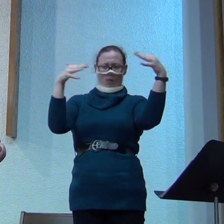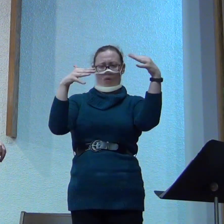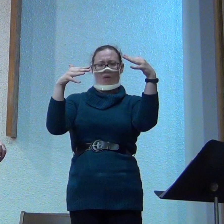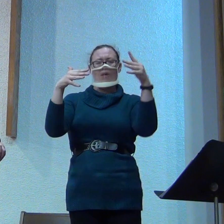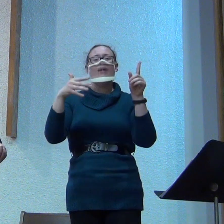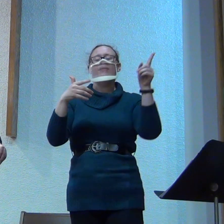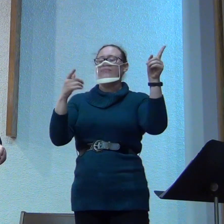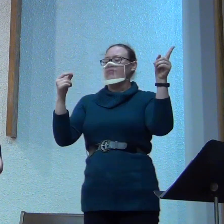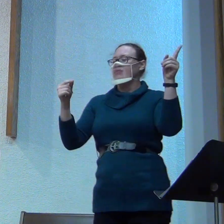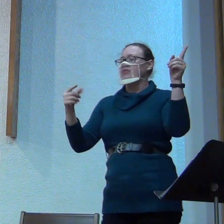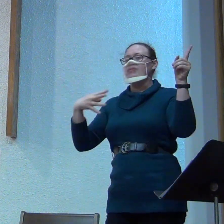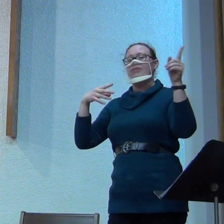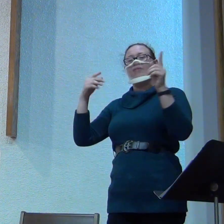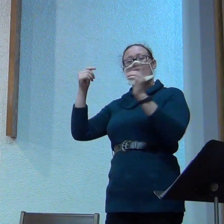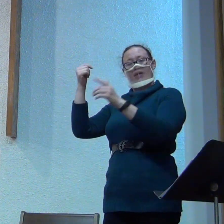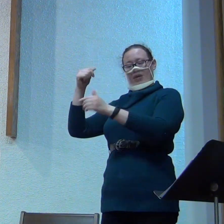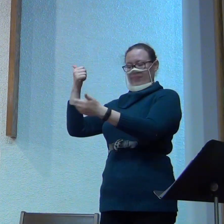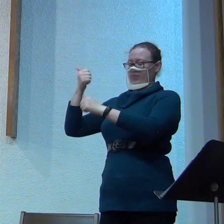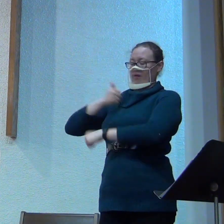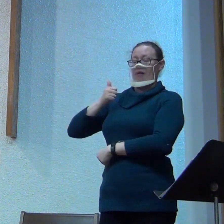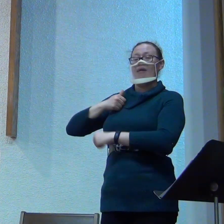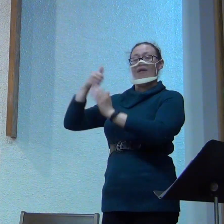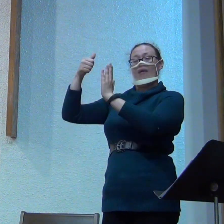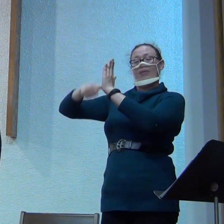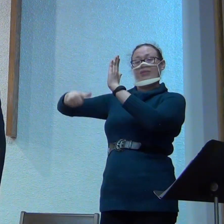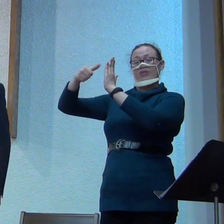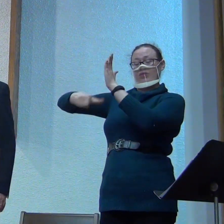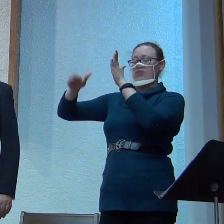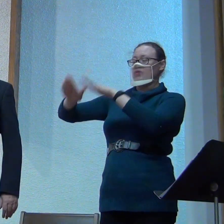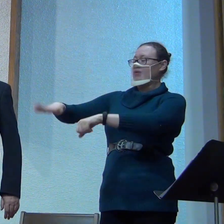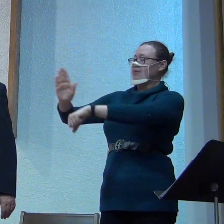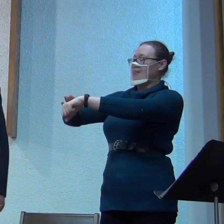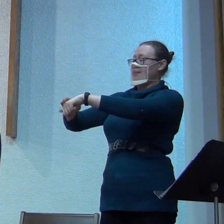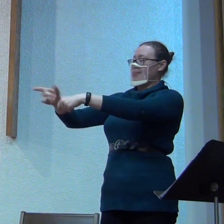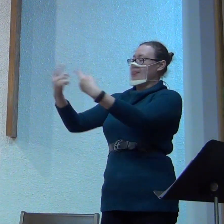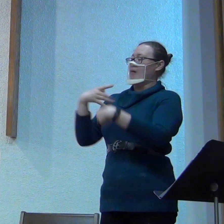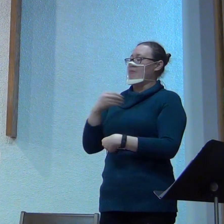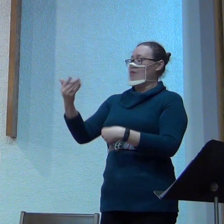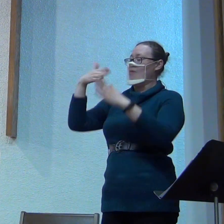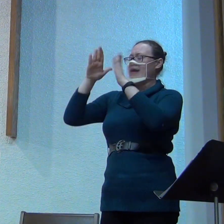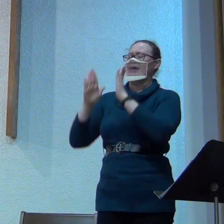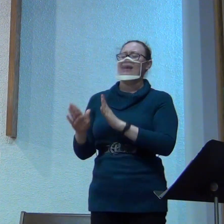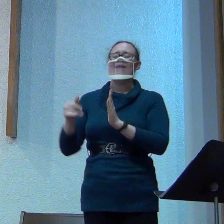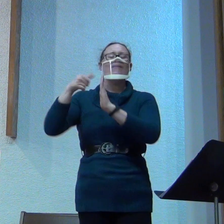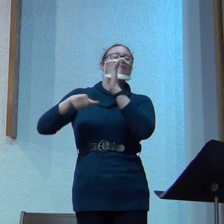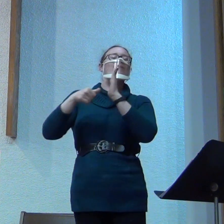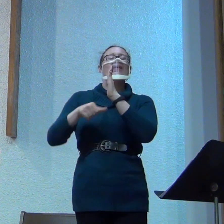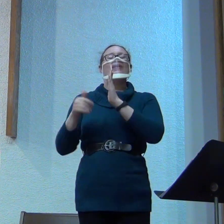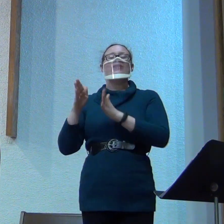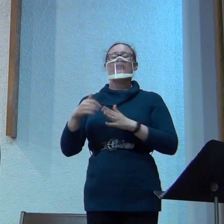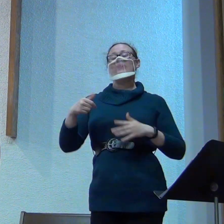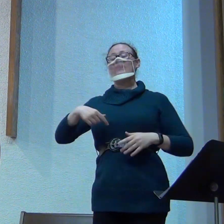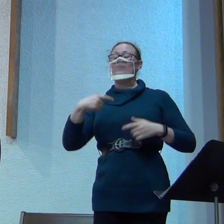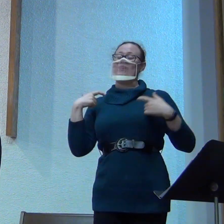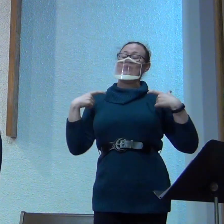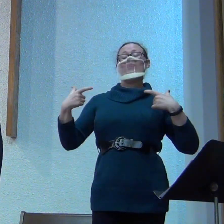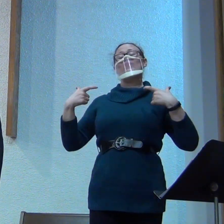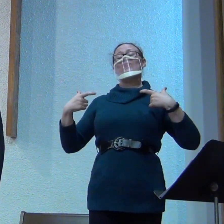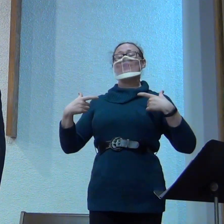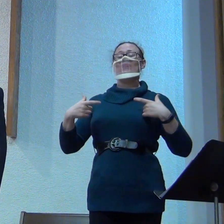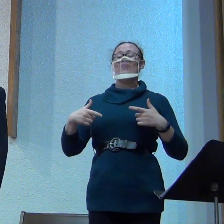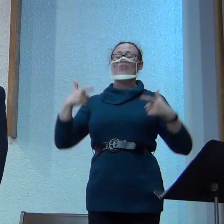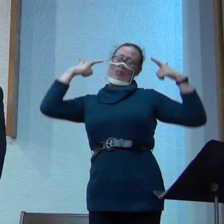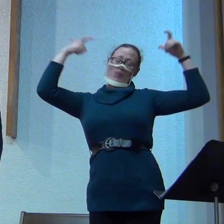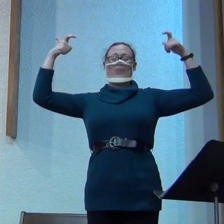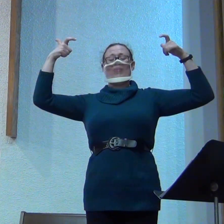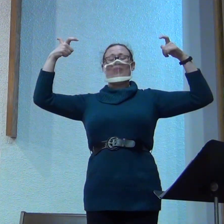surgeon to the White House. The major, on the way to the White House, was puffing himself up a bit. He was thinking maybe he